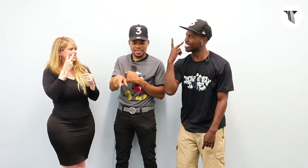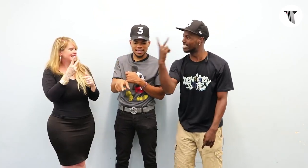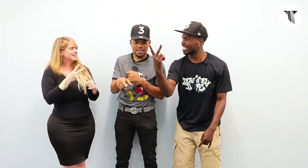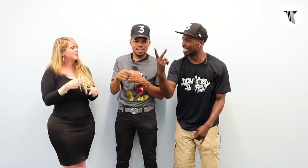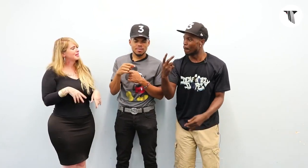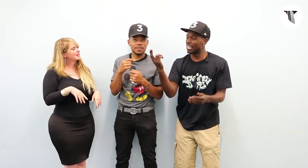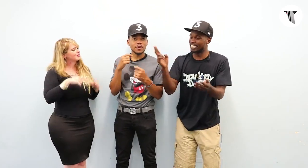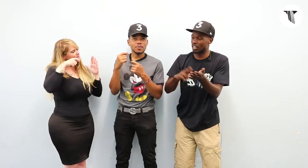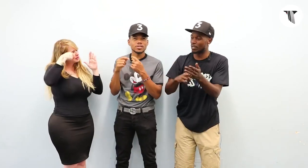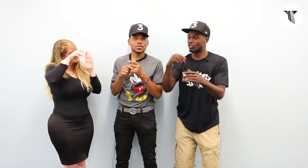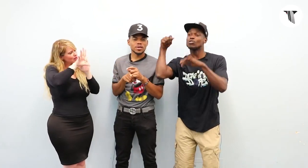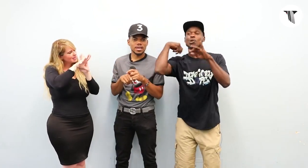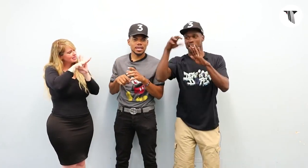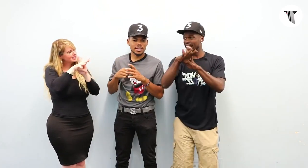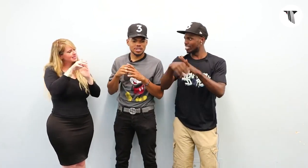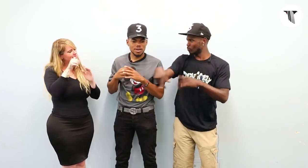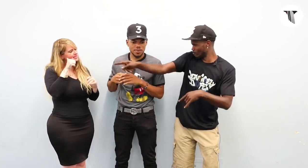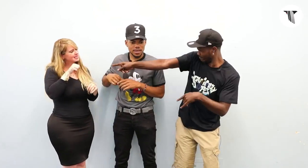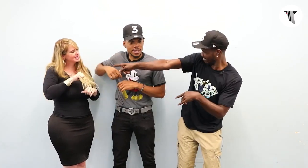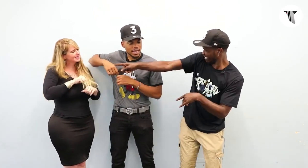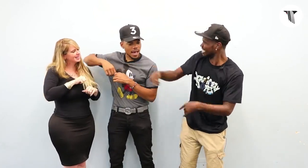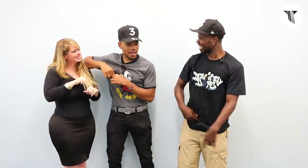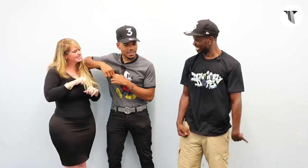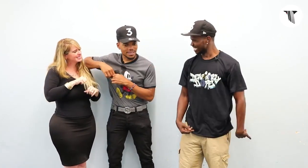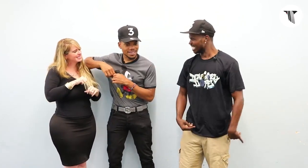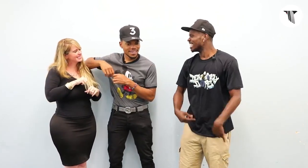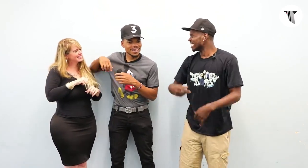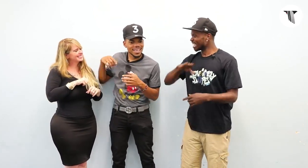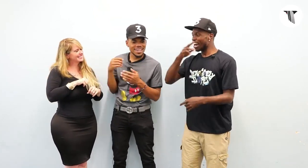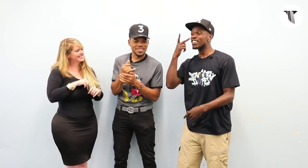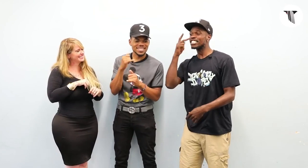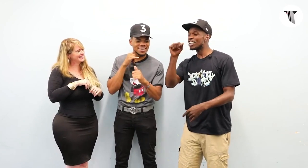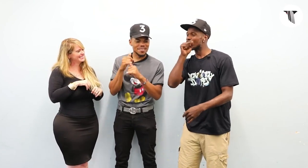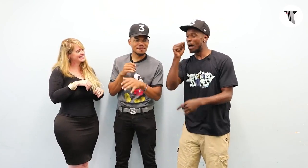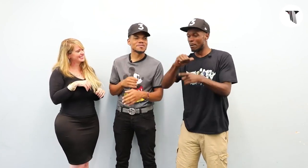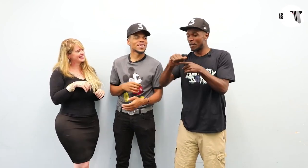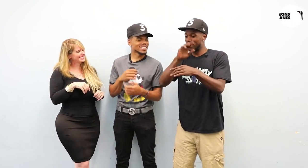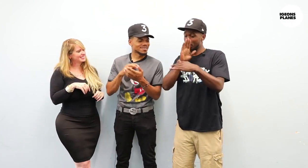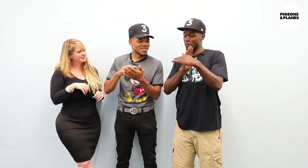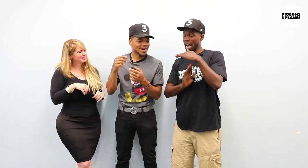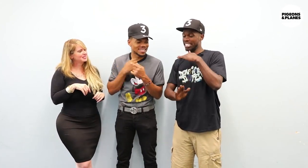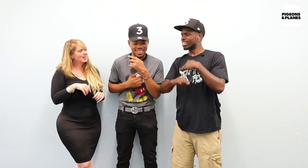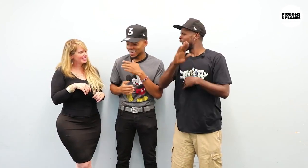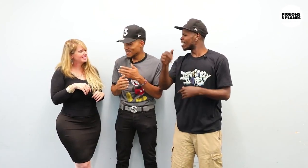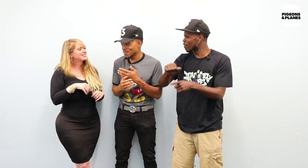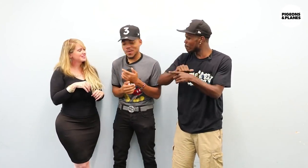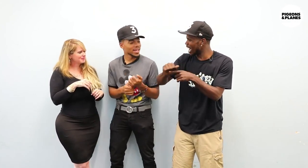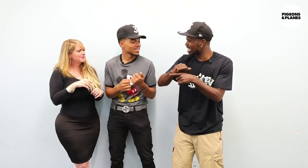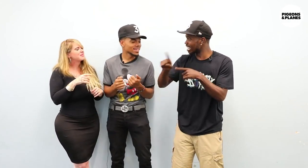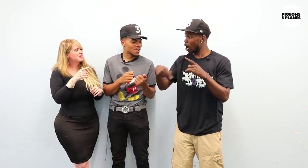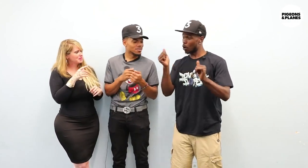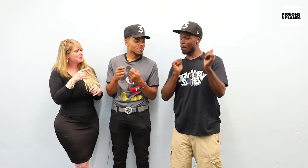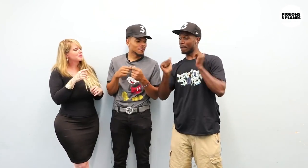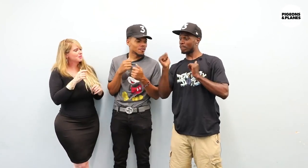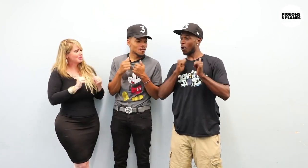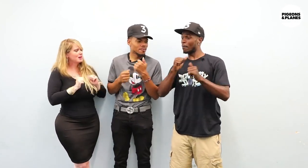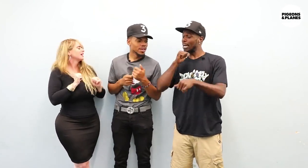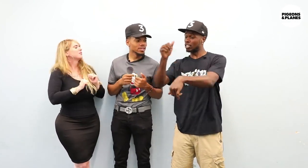see. Make a bid with Shorty and they ship it like the Odyssey. They never seen a rapper practice modesty. I never practice, I only perform. I don't